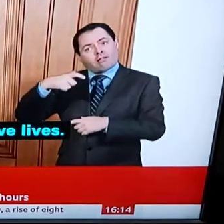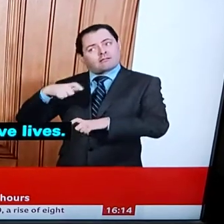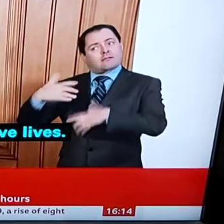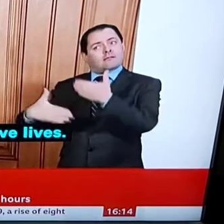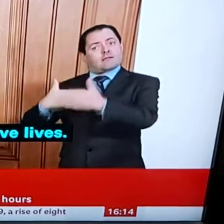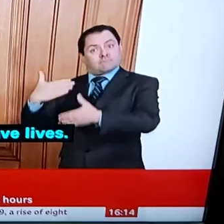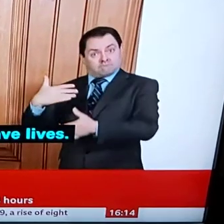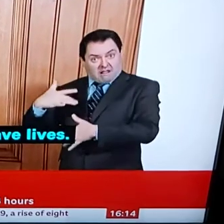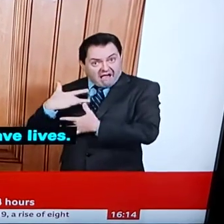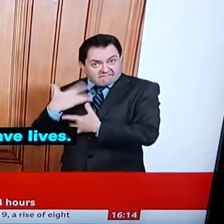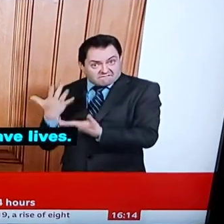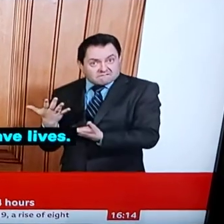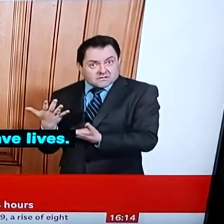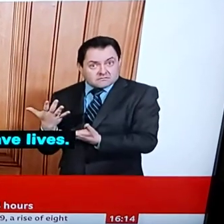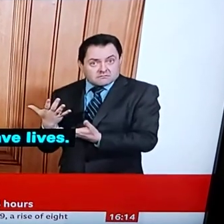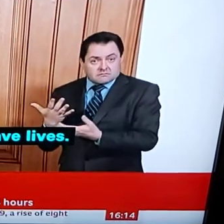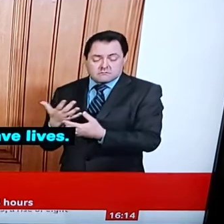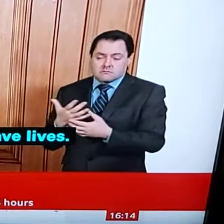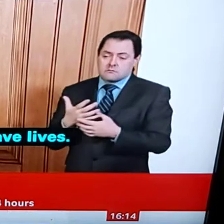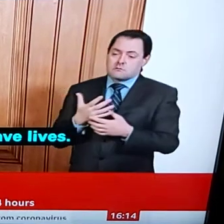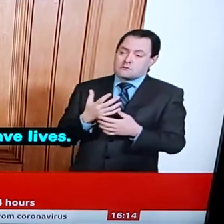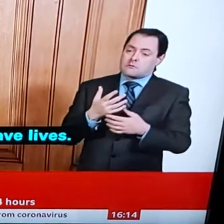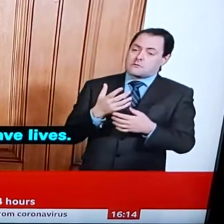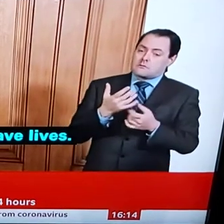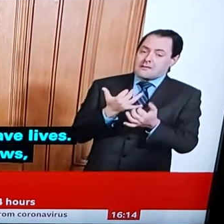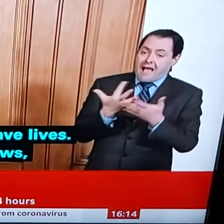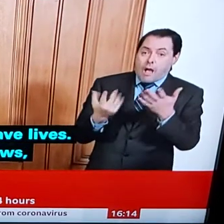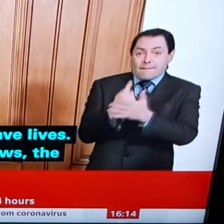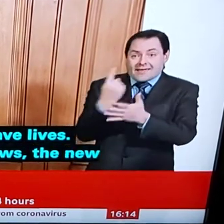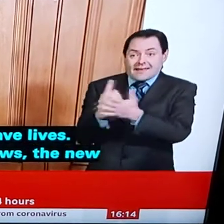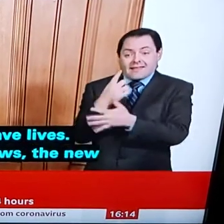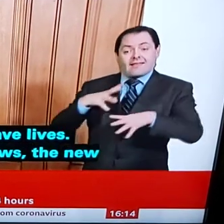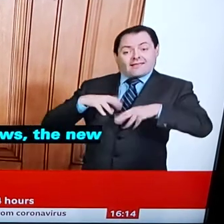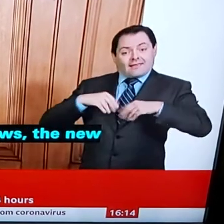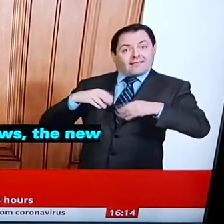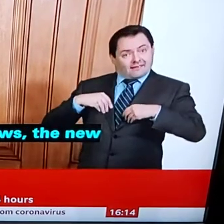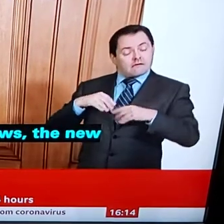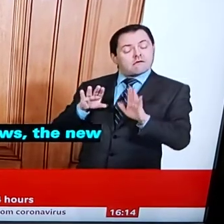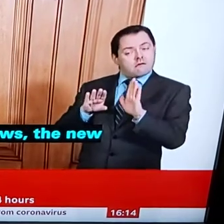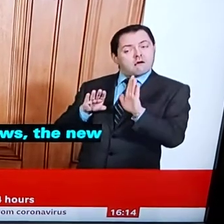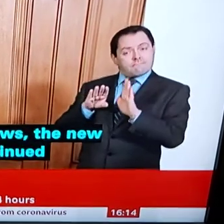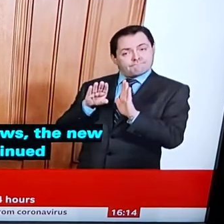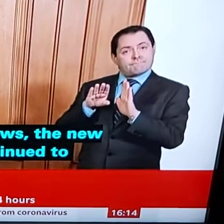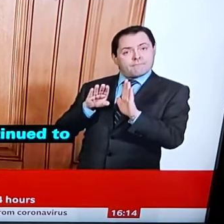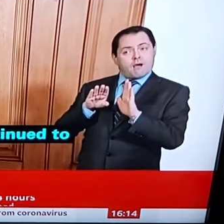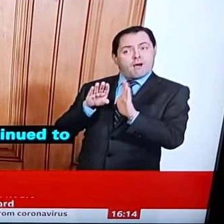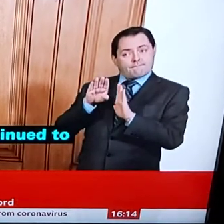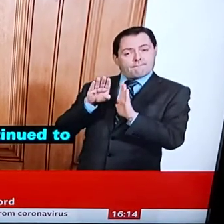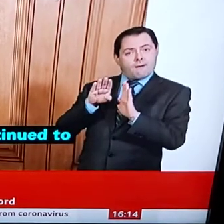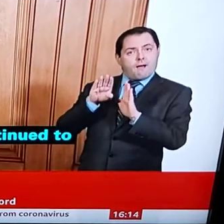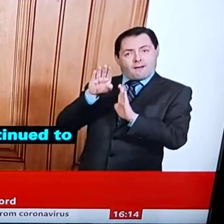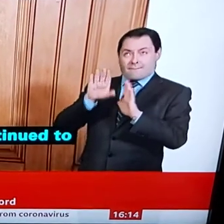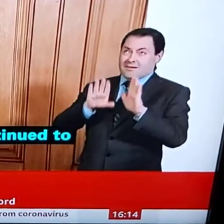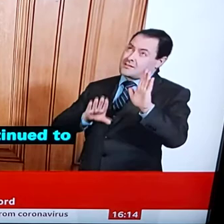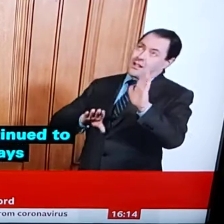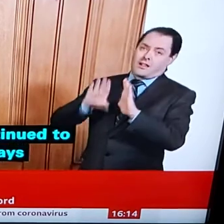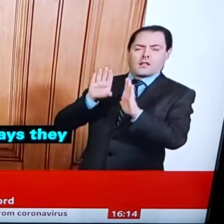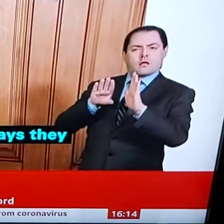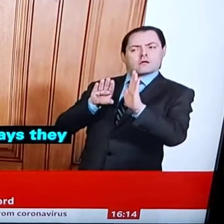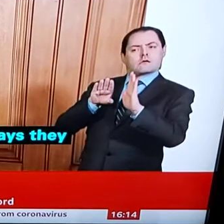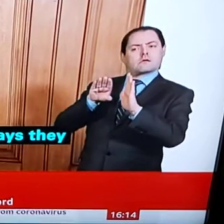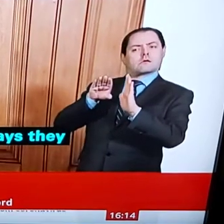new cases in the UK have continued to rise, but in the last few days, they have stabilized. Now, it's really important, as I've